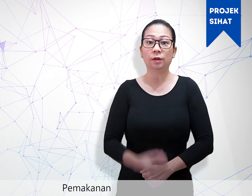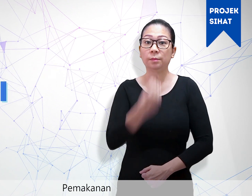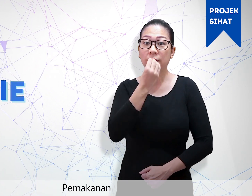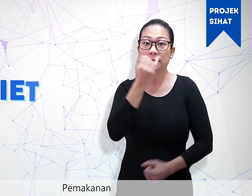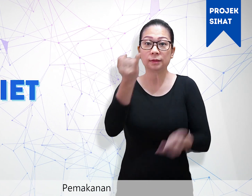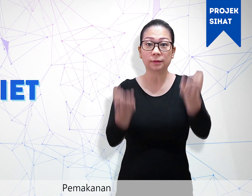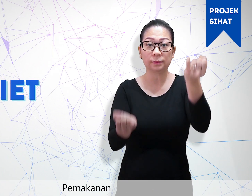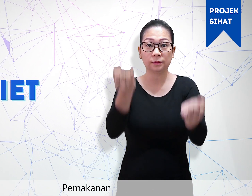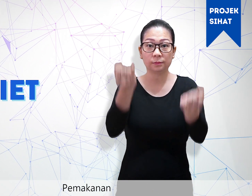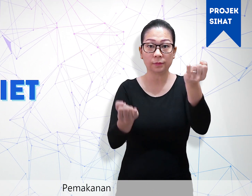diet,